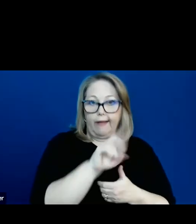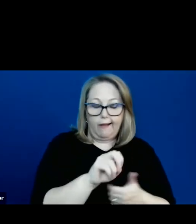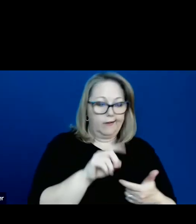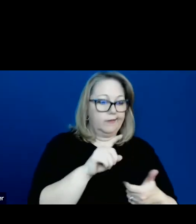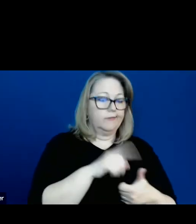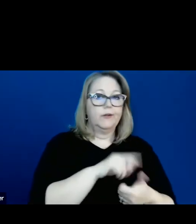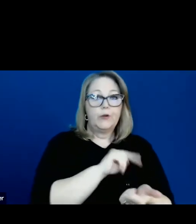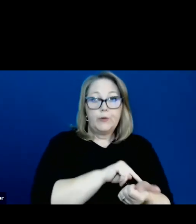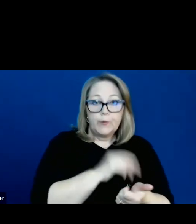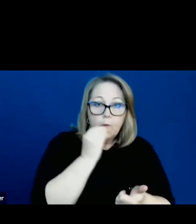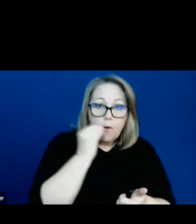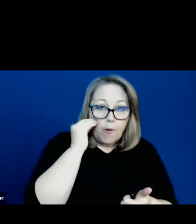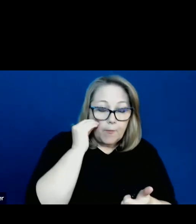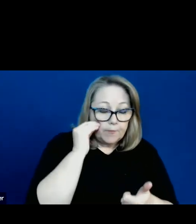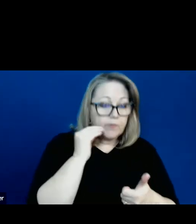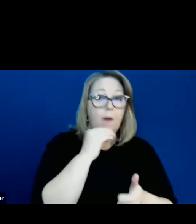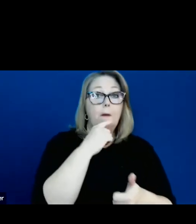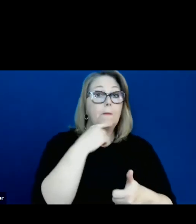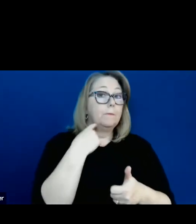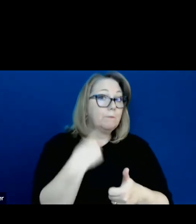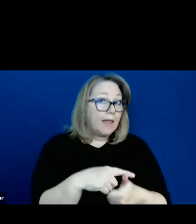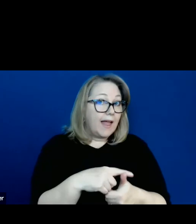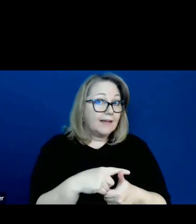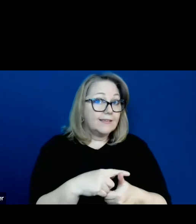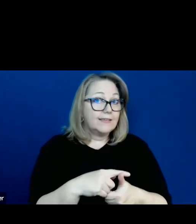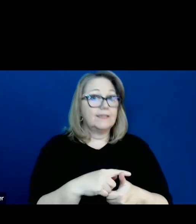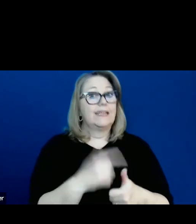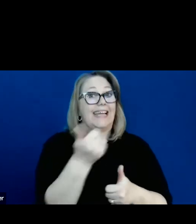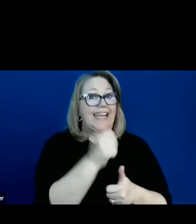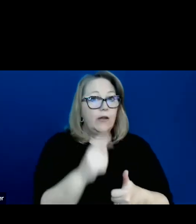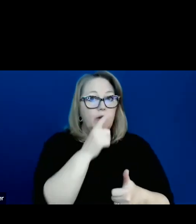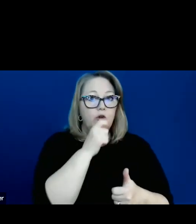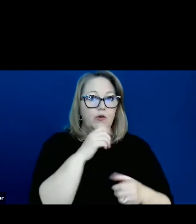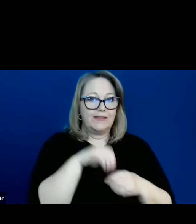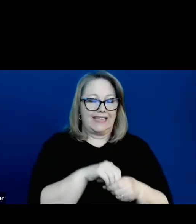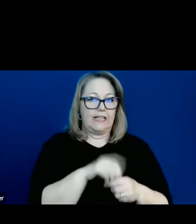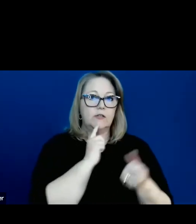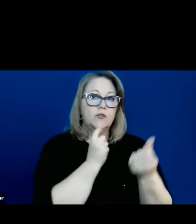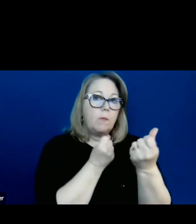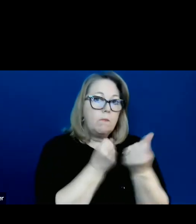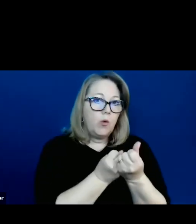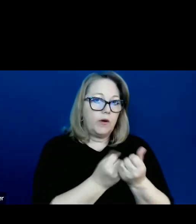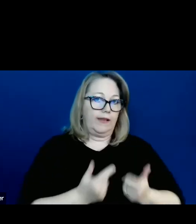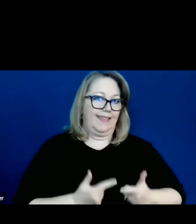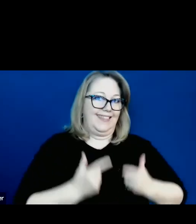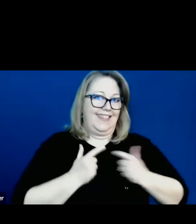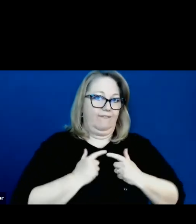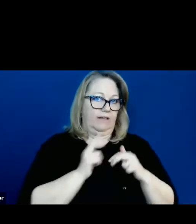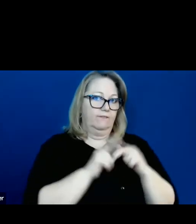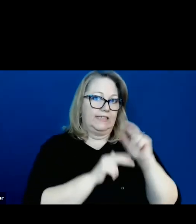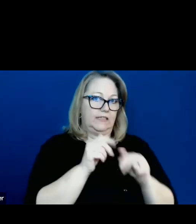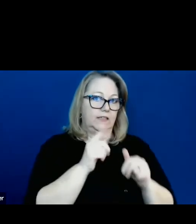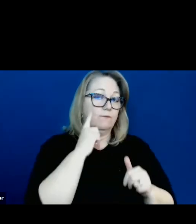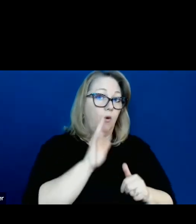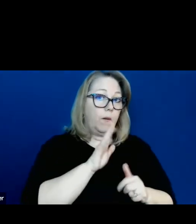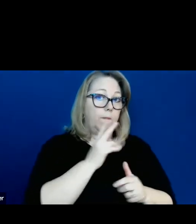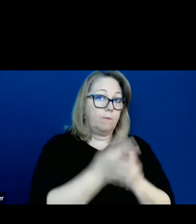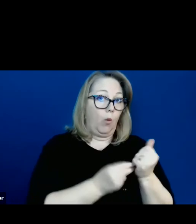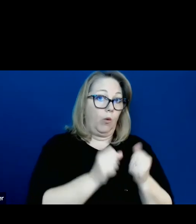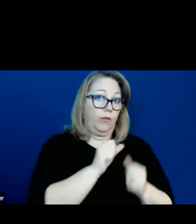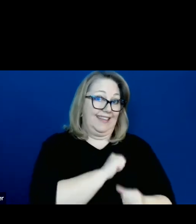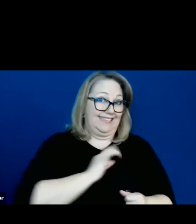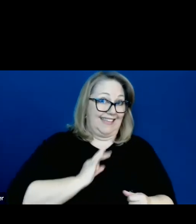to identify intensive supported living arrangements and supported living arrangement facilities for staff and residents to